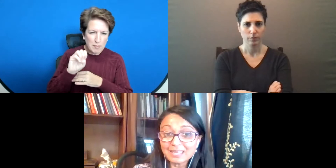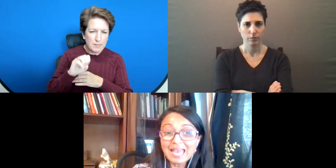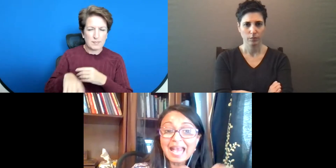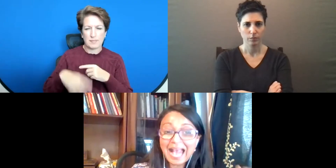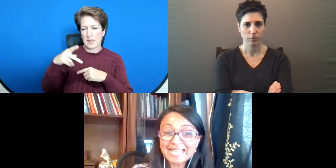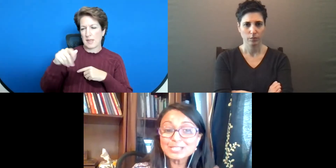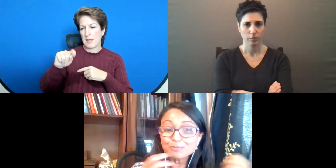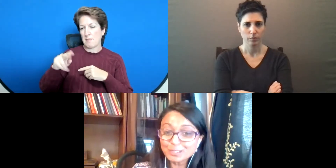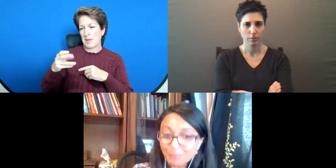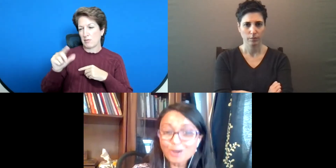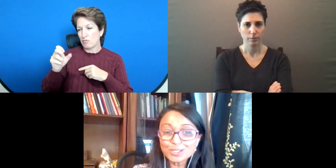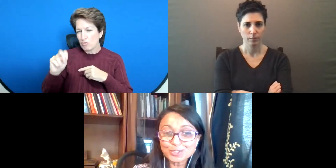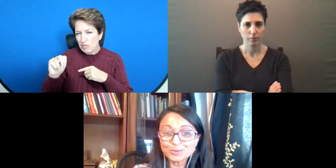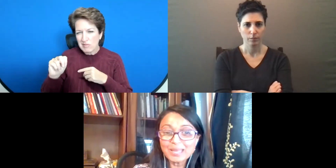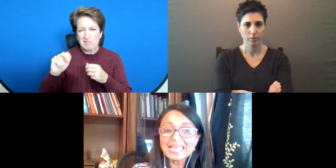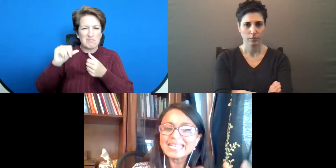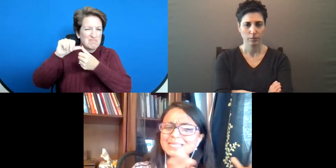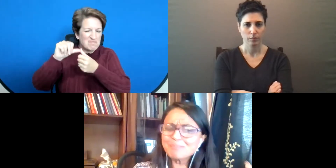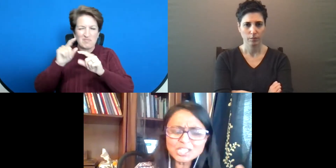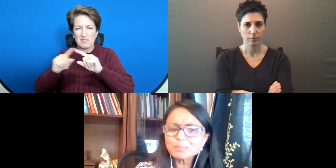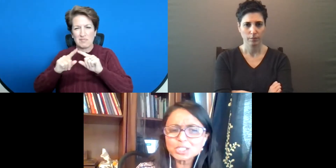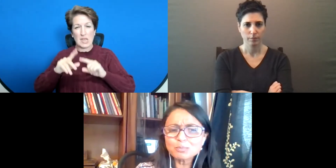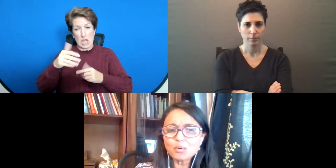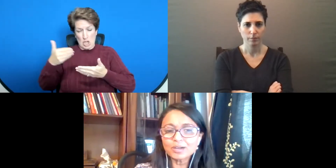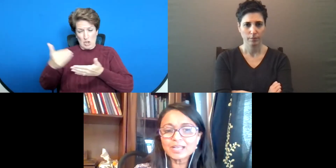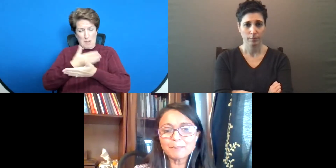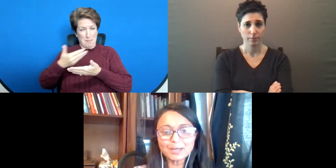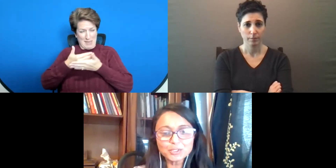newborn baby has to respond to, it's